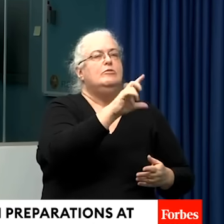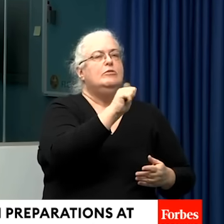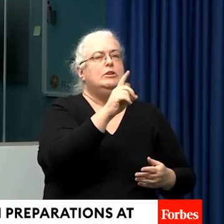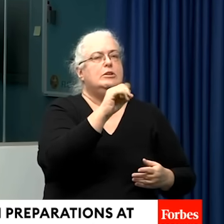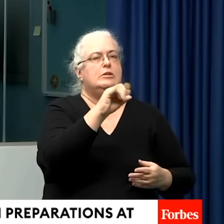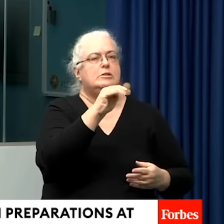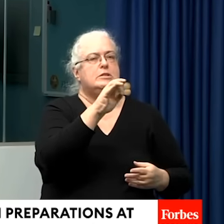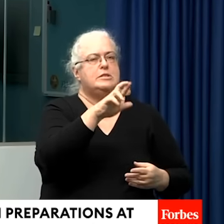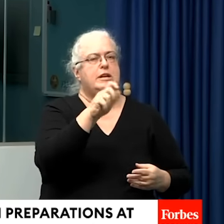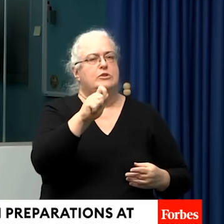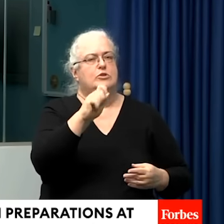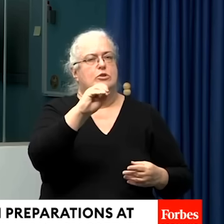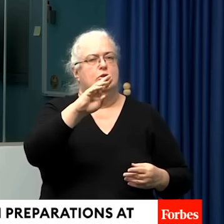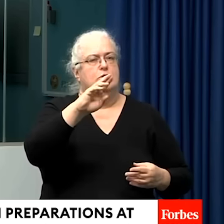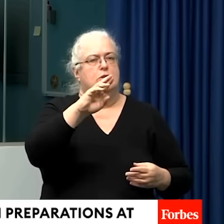floridadisaster.biz,